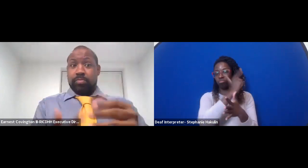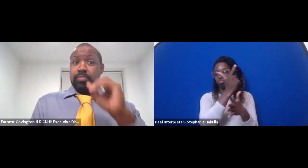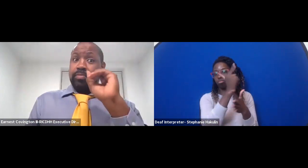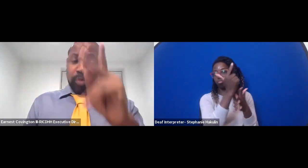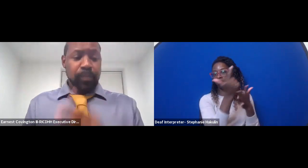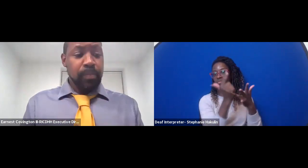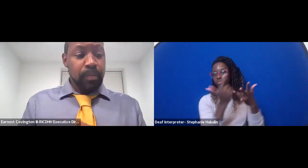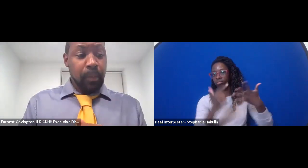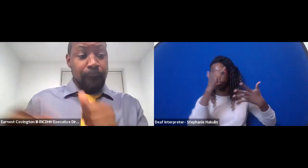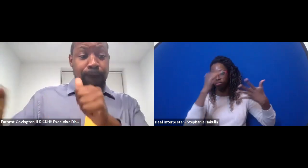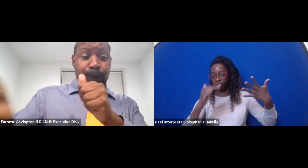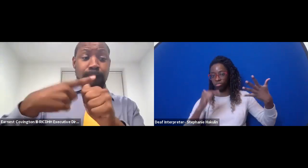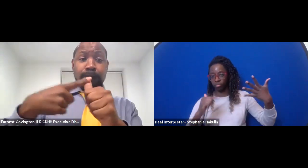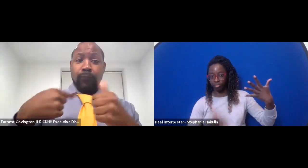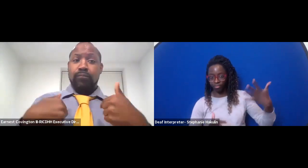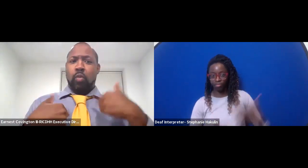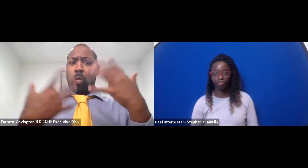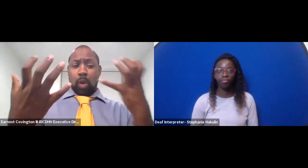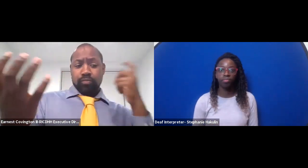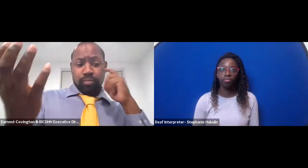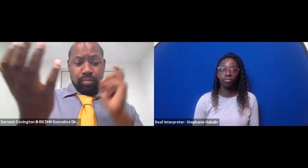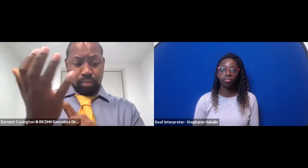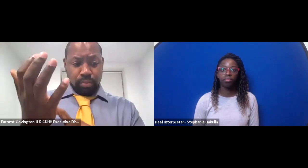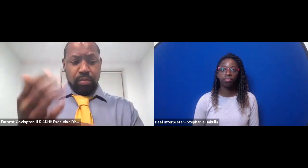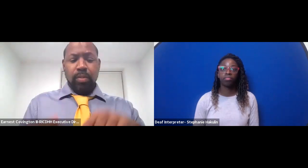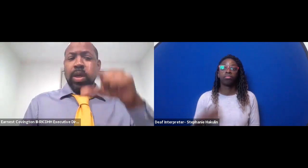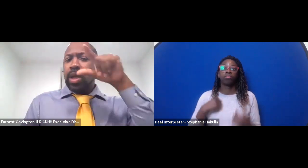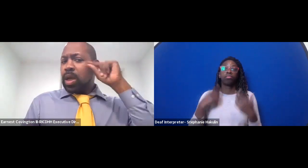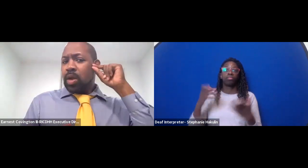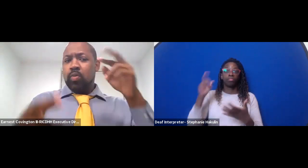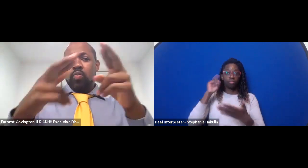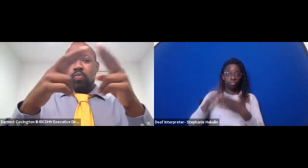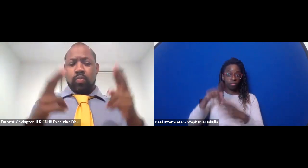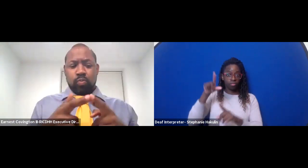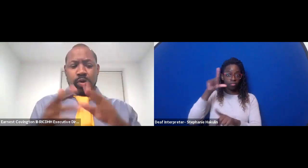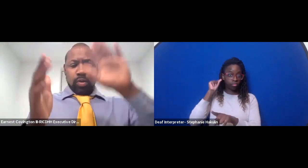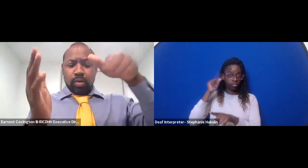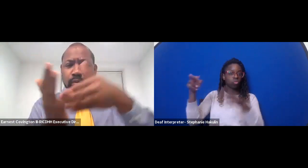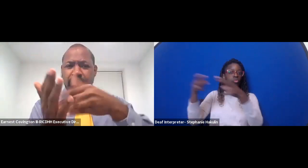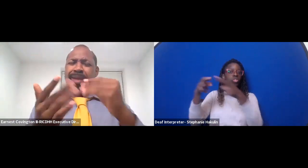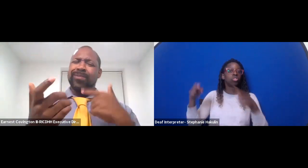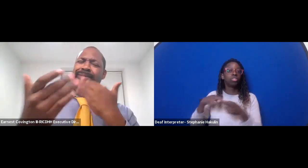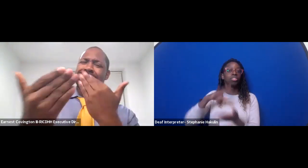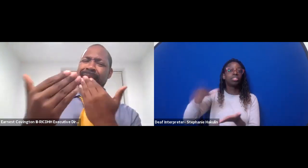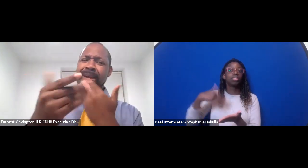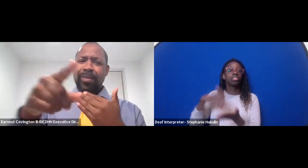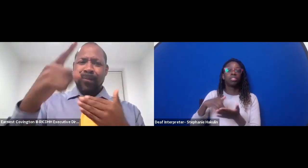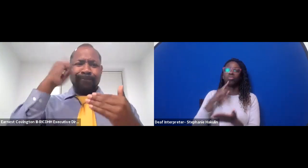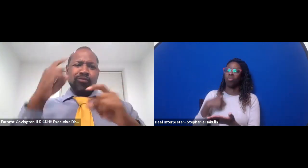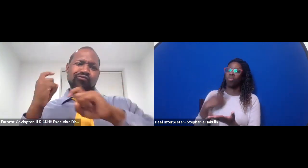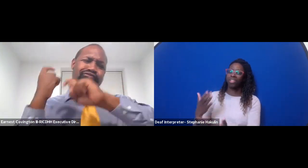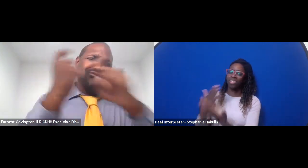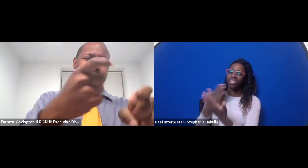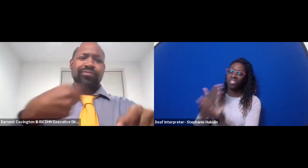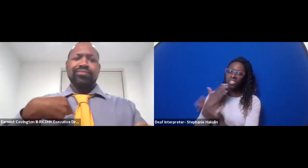your camera and we'll go on to the next sponsor. Our first sponsor that I'd like to recognize is Gallaudet Regional